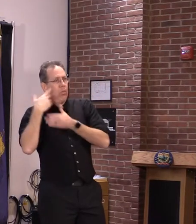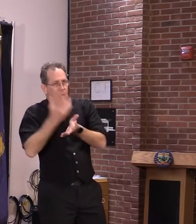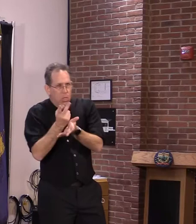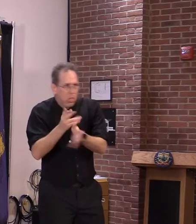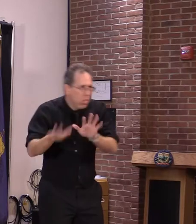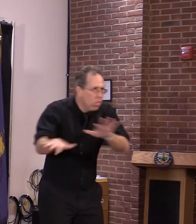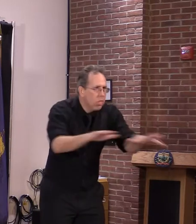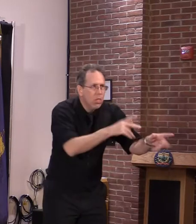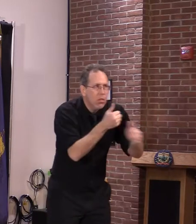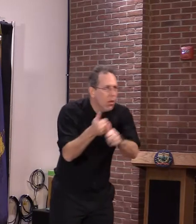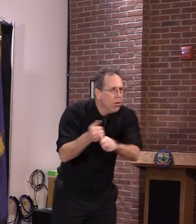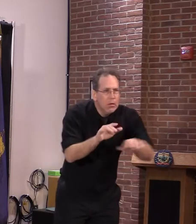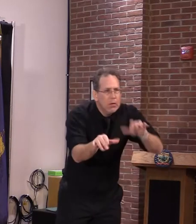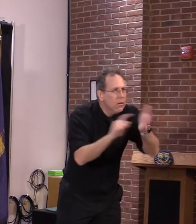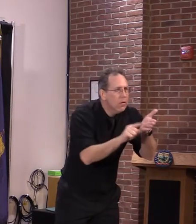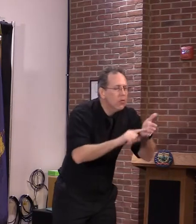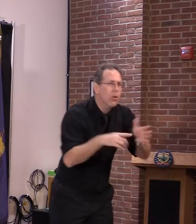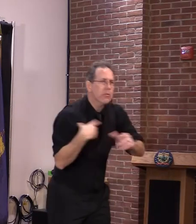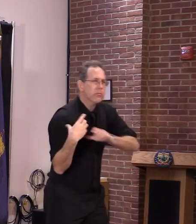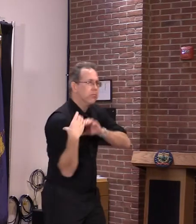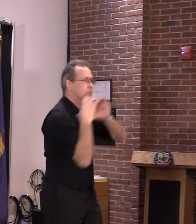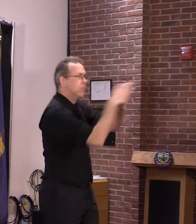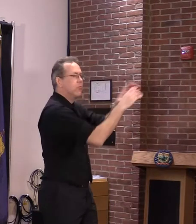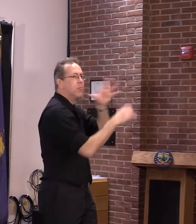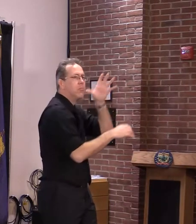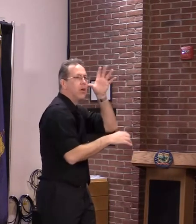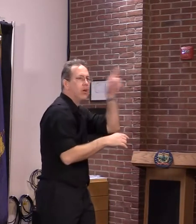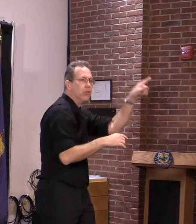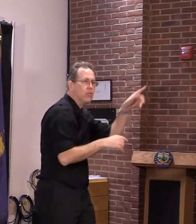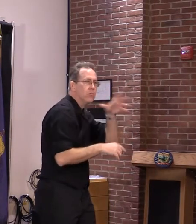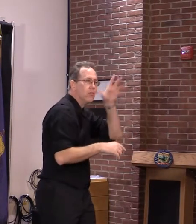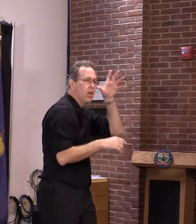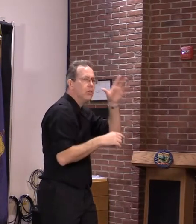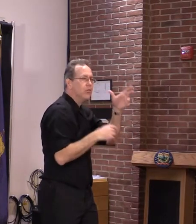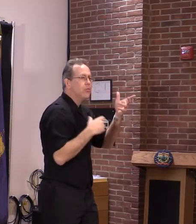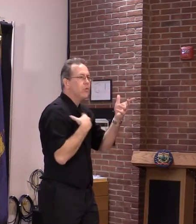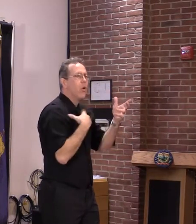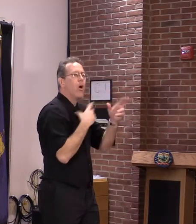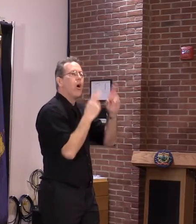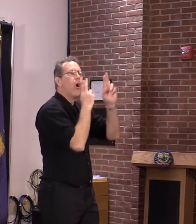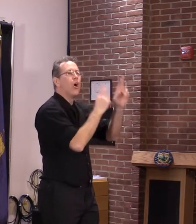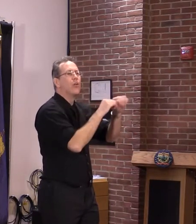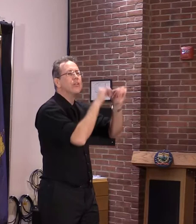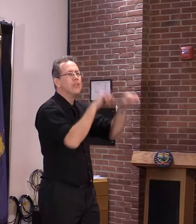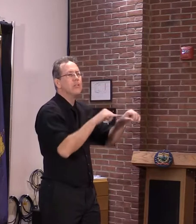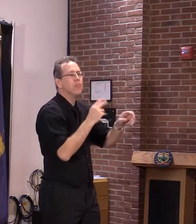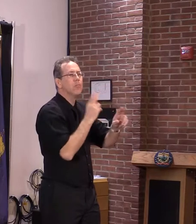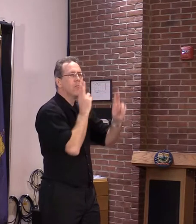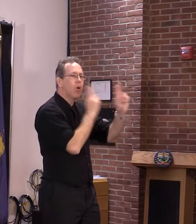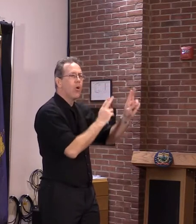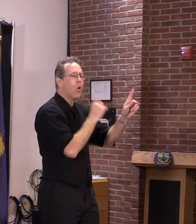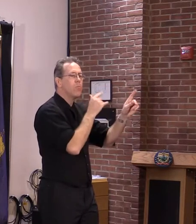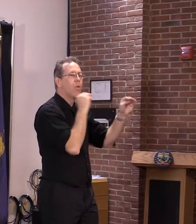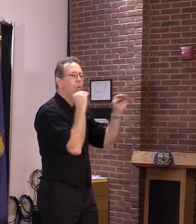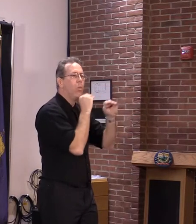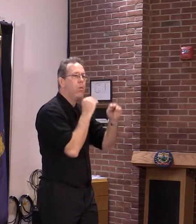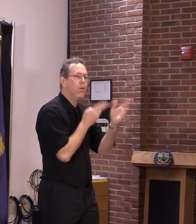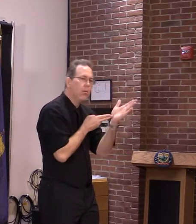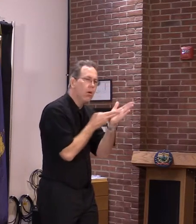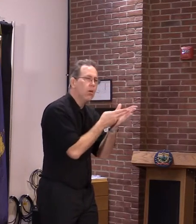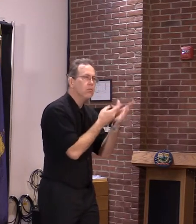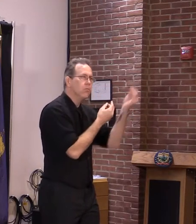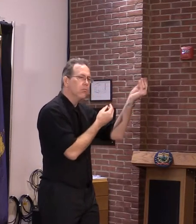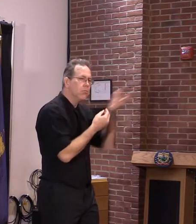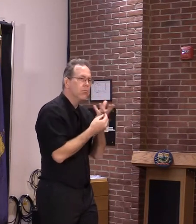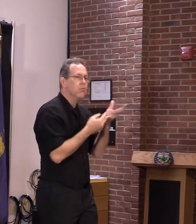is no expectation that they do that. It's essentially, I would say, an honor system in that regard. The trade-off is that we're now sending out far